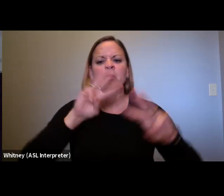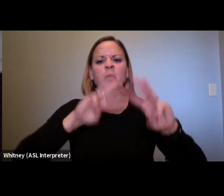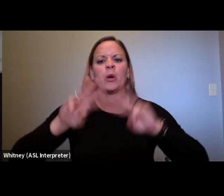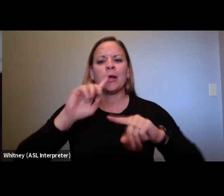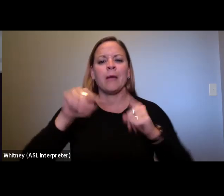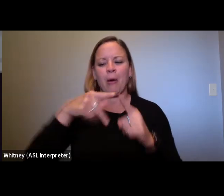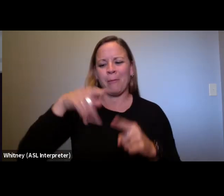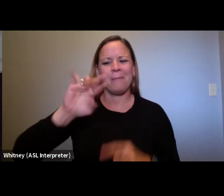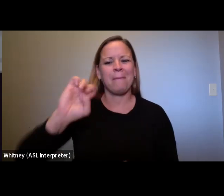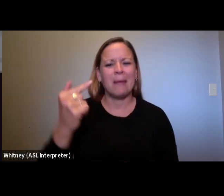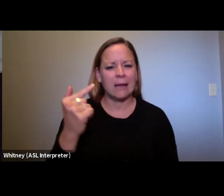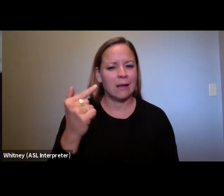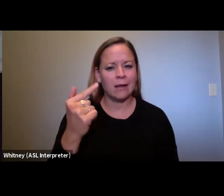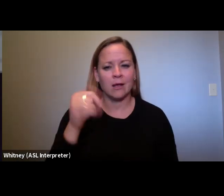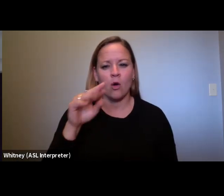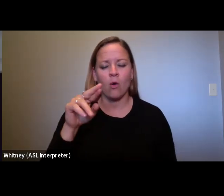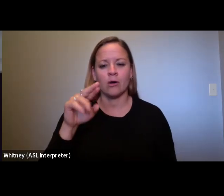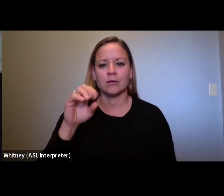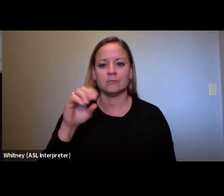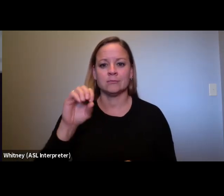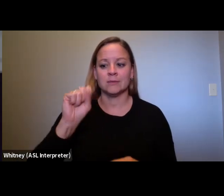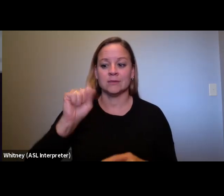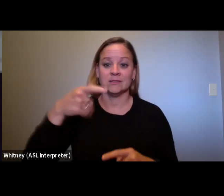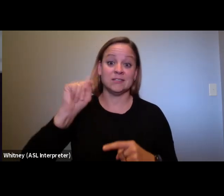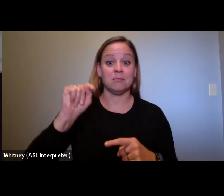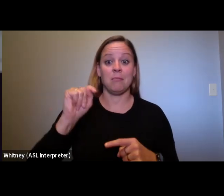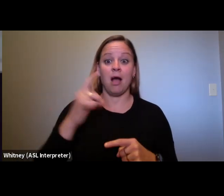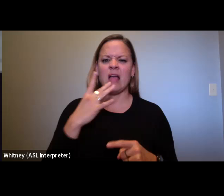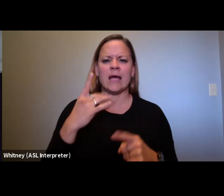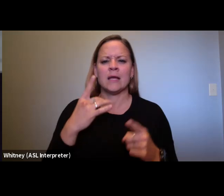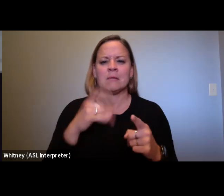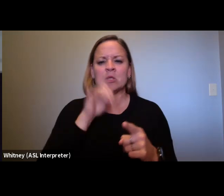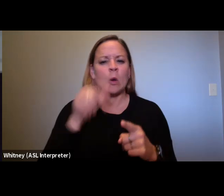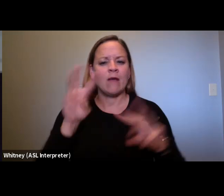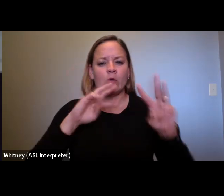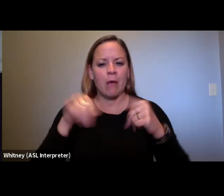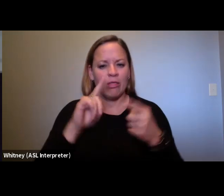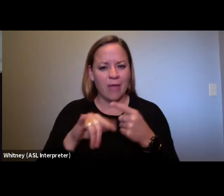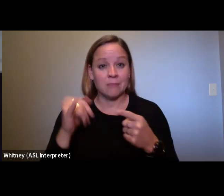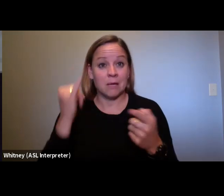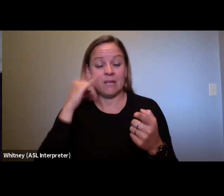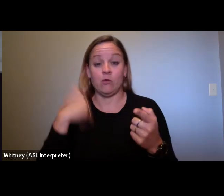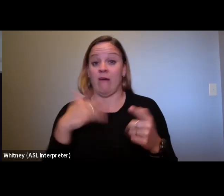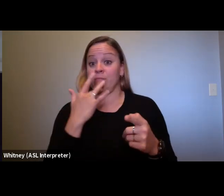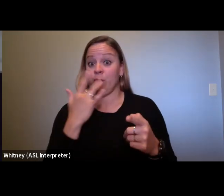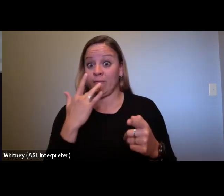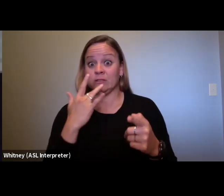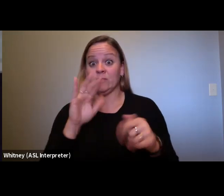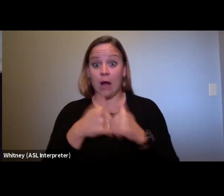pinning or spotlighting's on me, but you shouldn't have to worry about pinning them unless you have some preference for doing